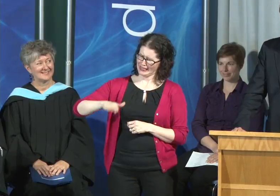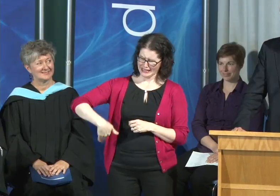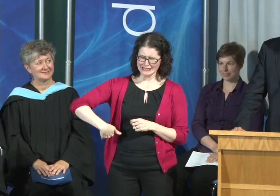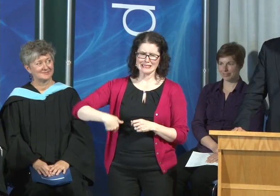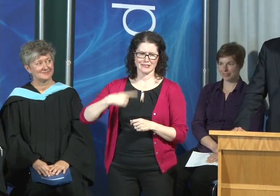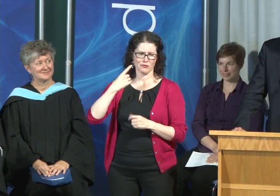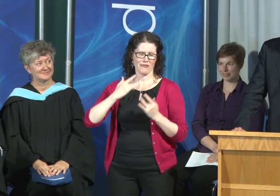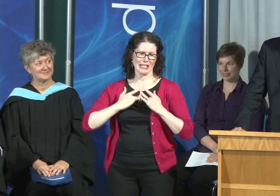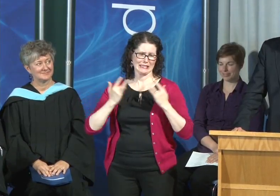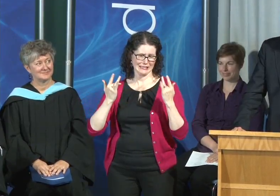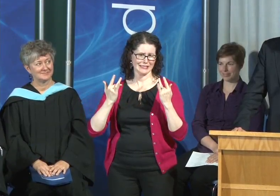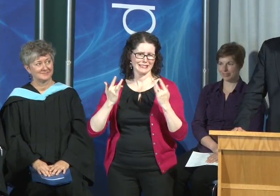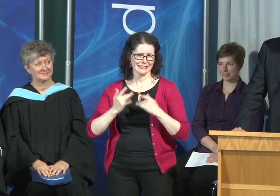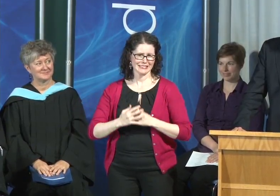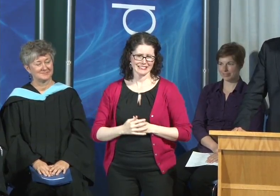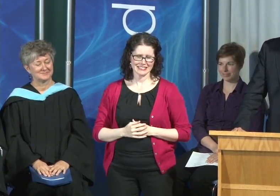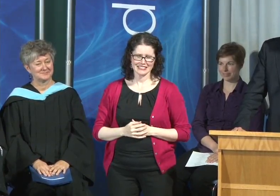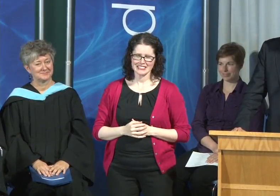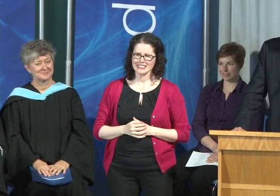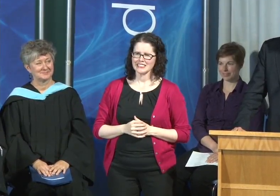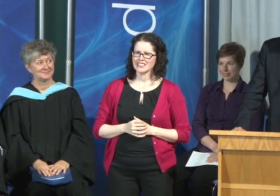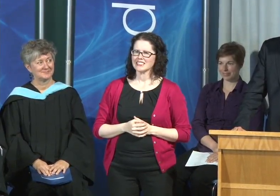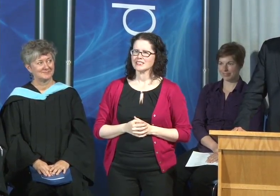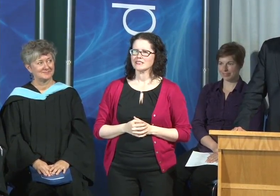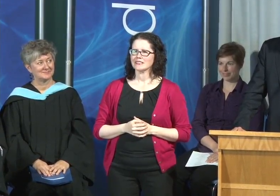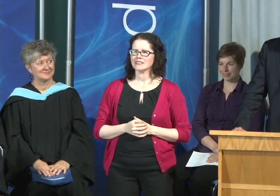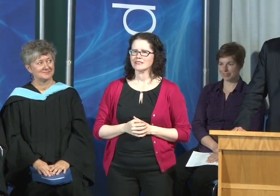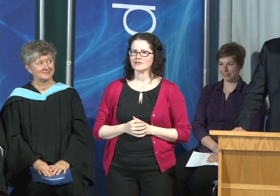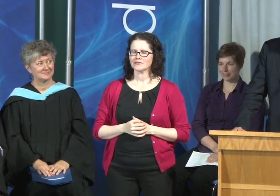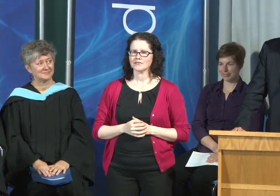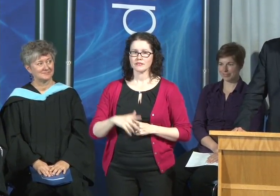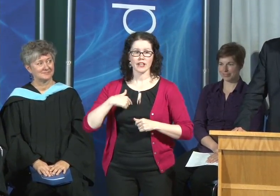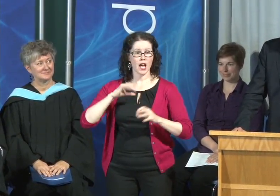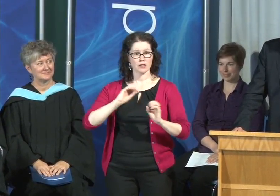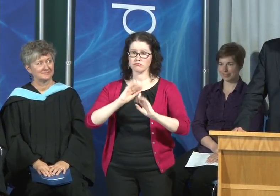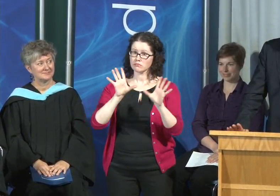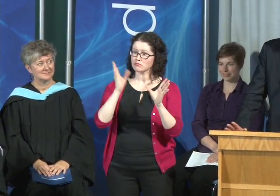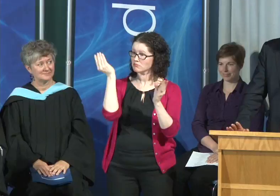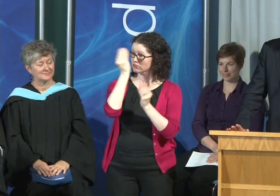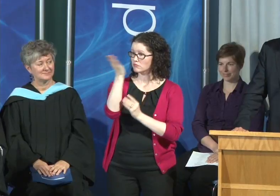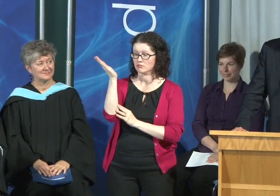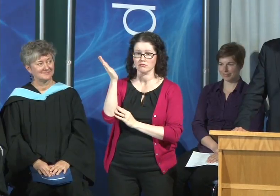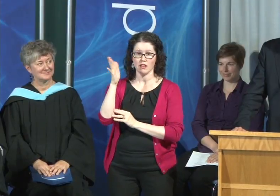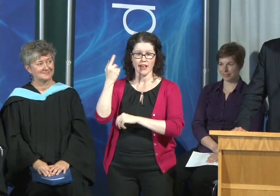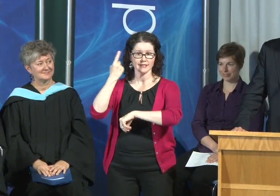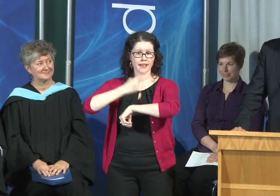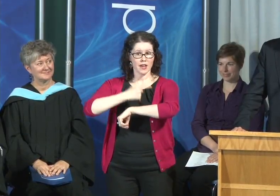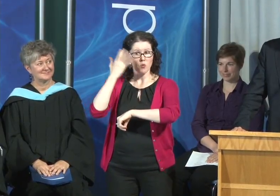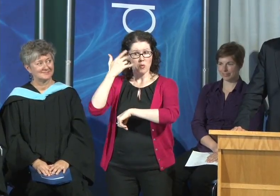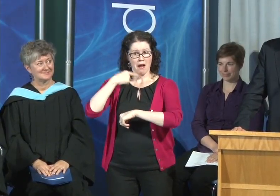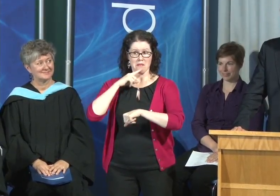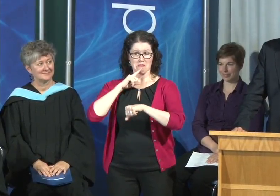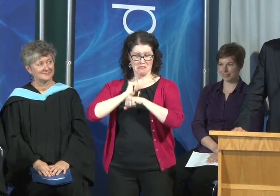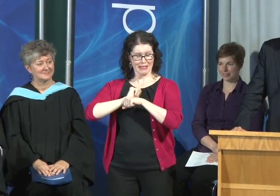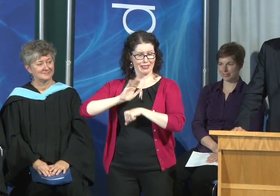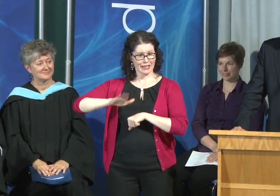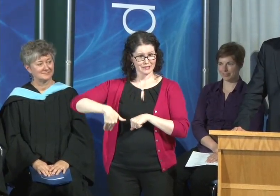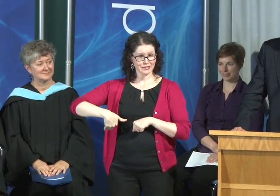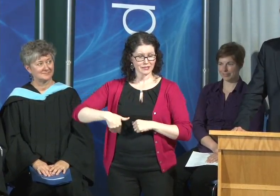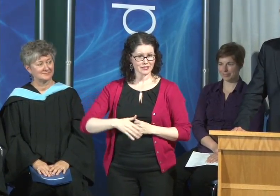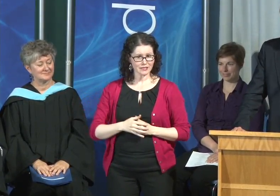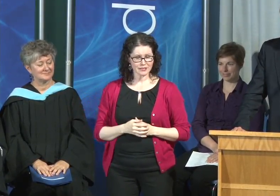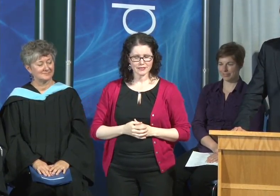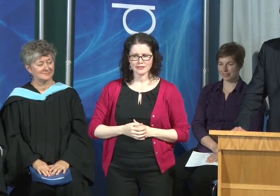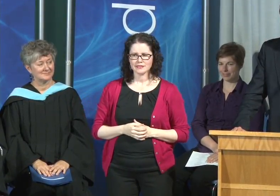time. And I was totally transparent with everybody on that day as to why I was late.